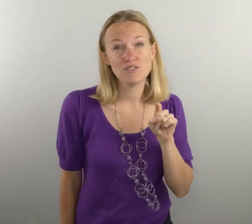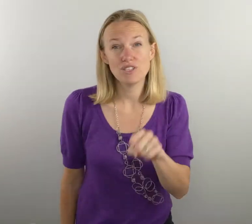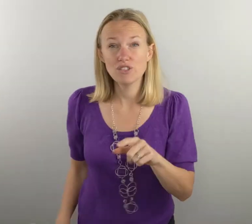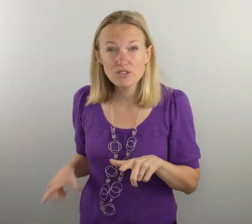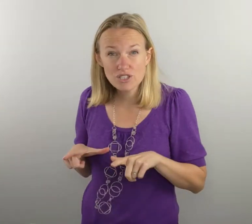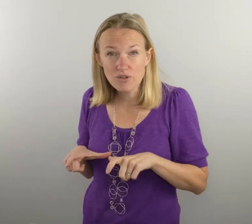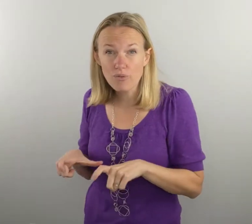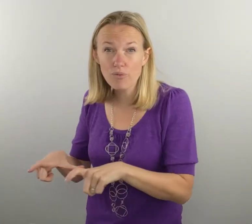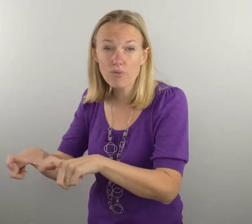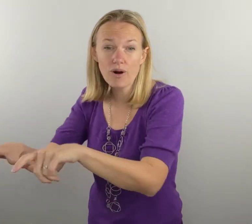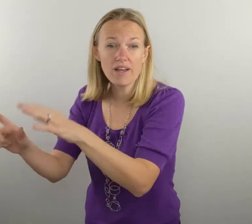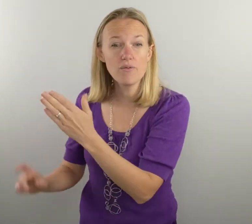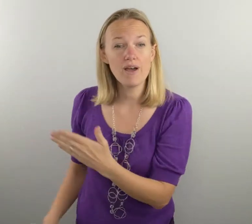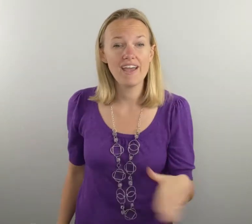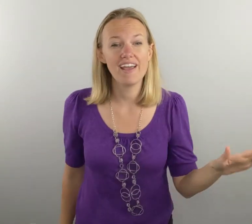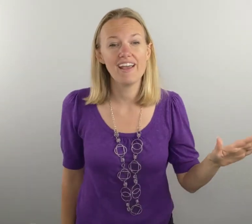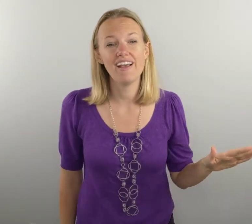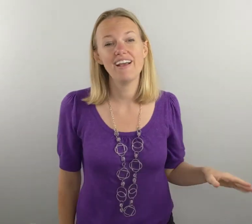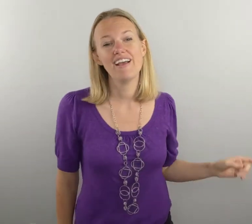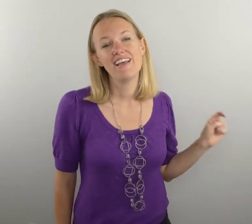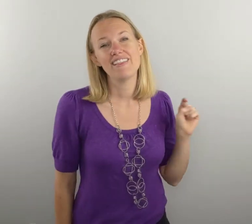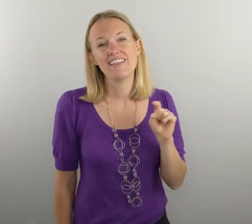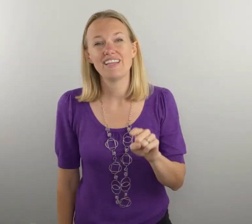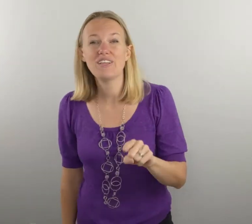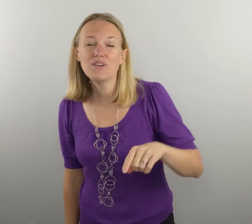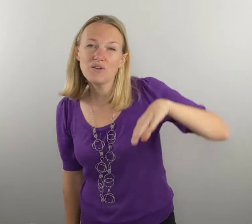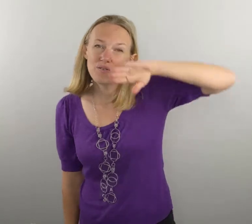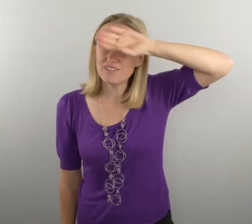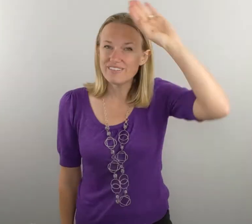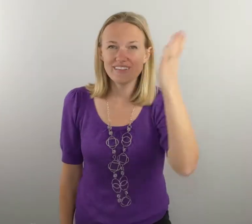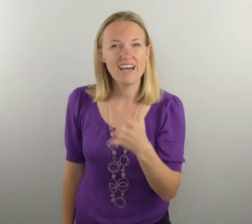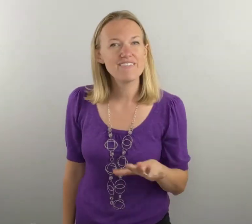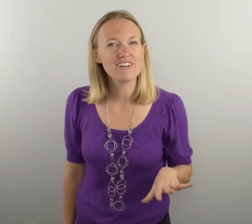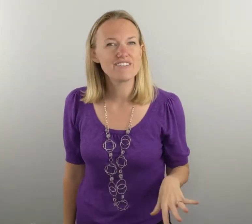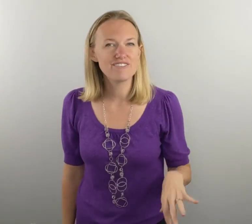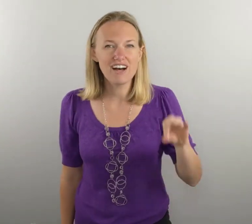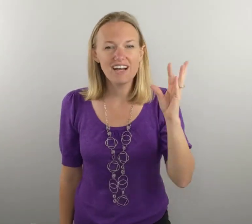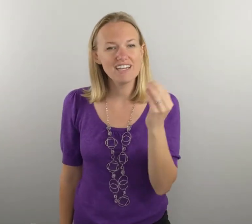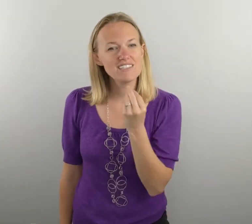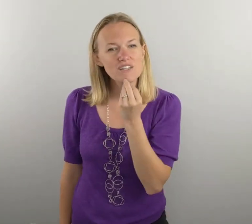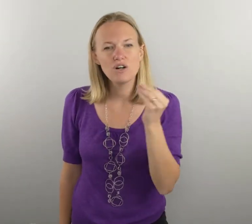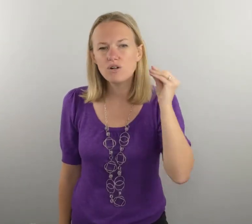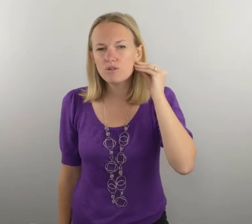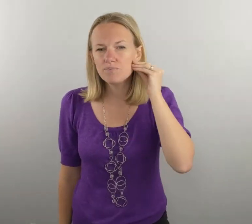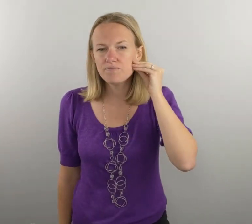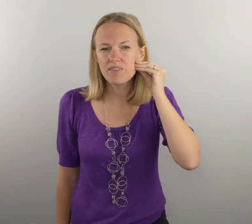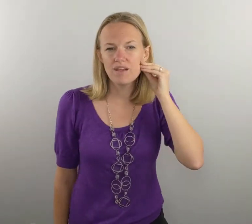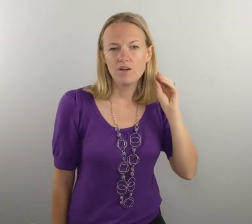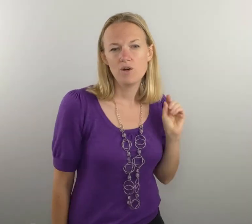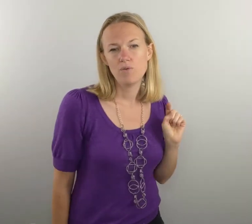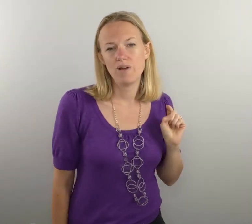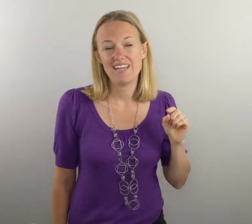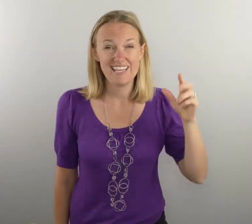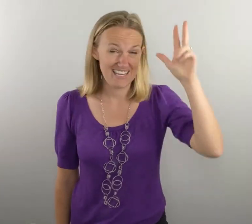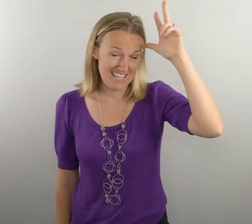you should run away, that you will never find a home, when